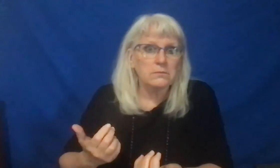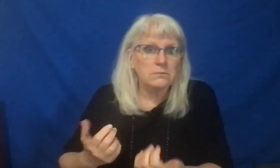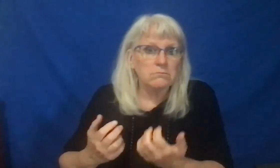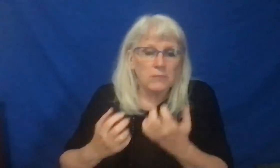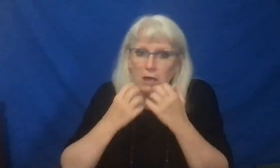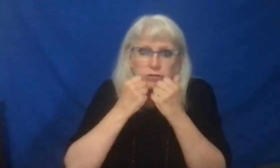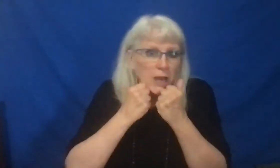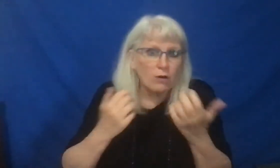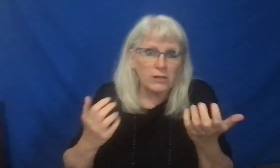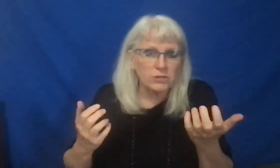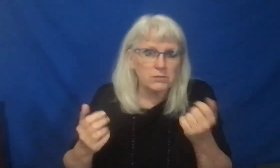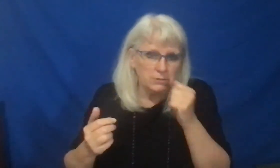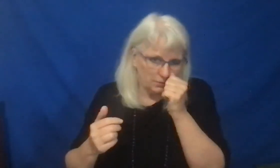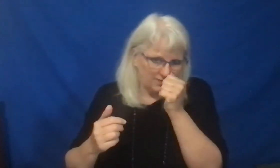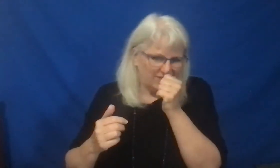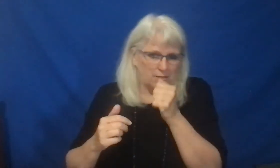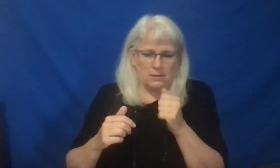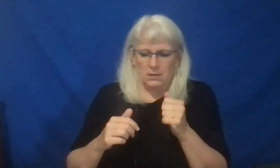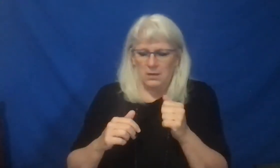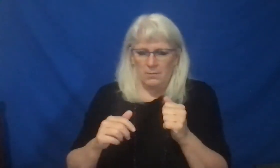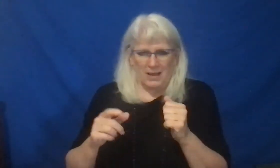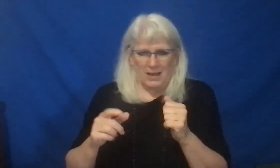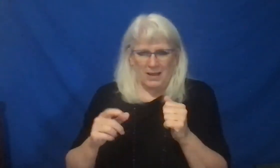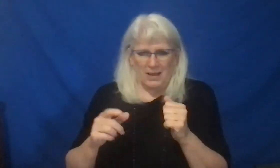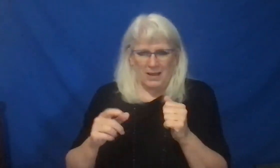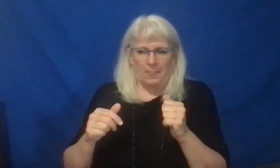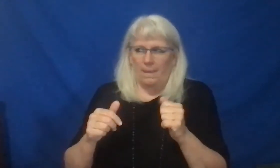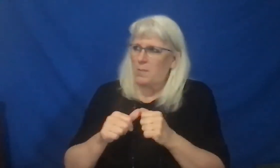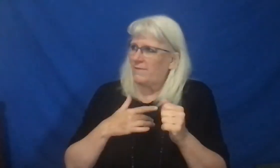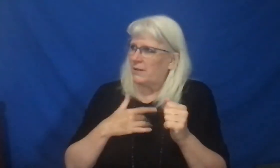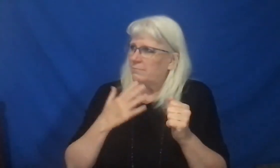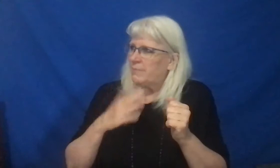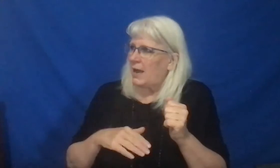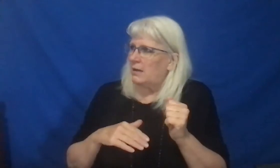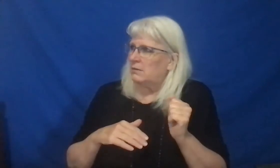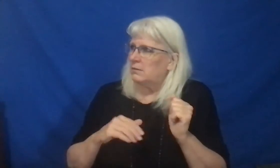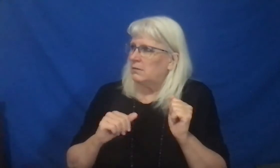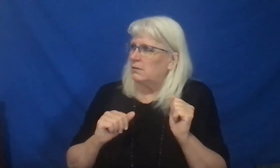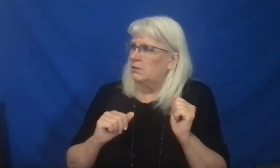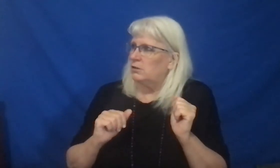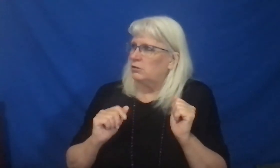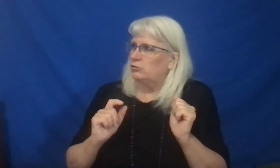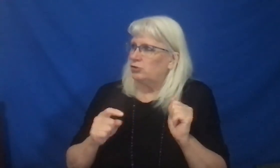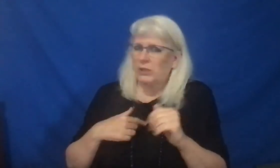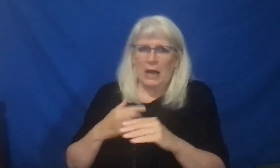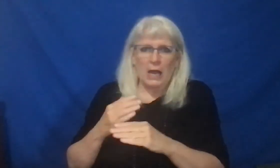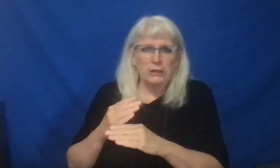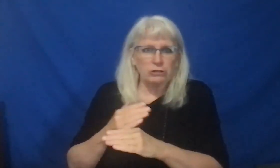so much. And I remember kind of feeling bad, like, should I, you know, share, like, what's my role here? Am I